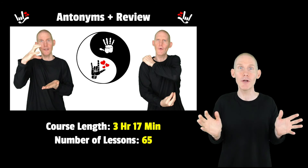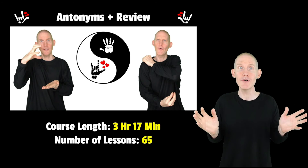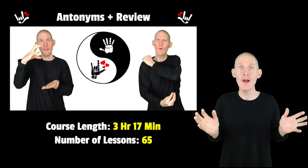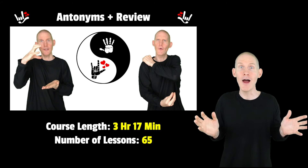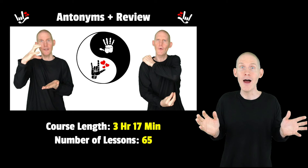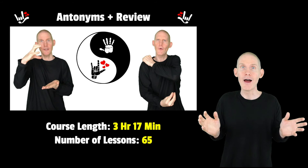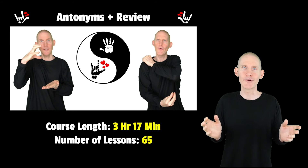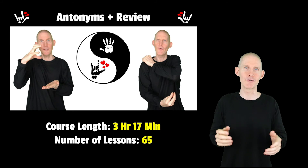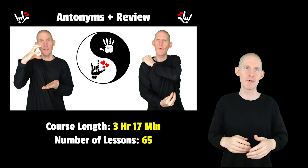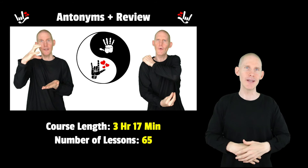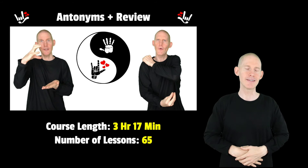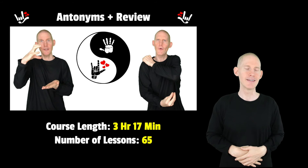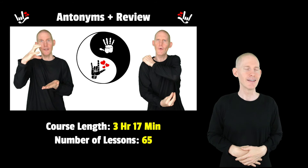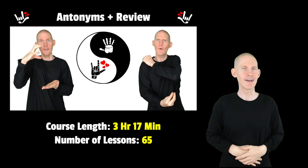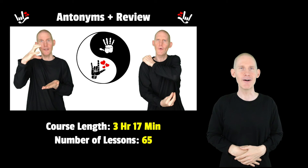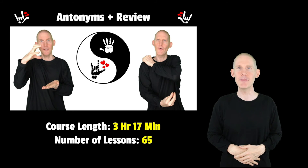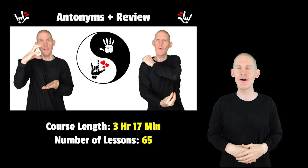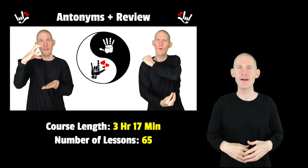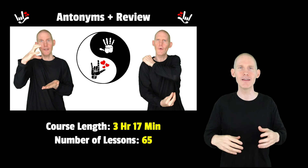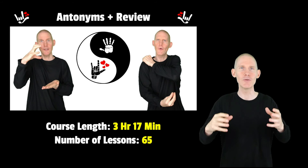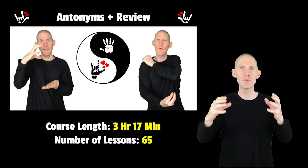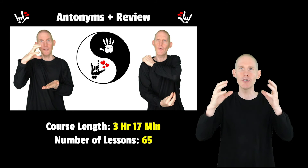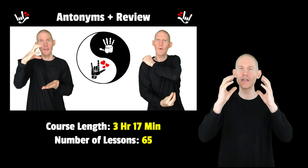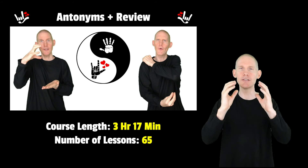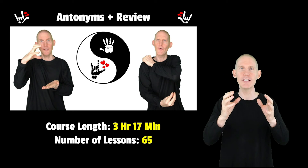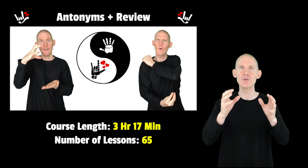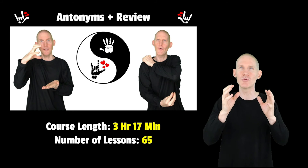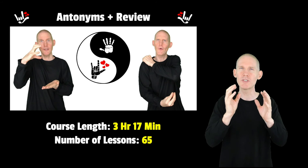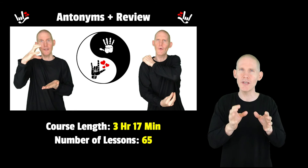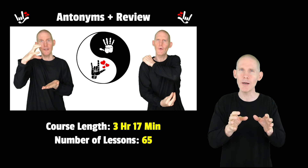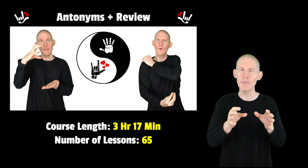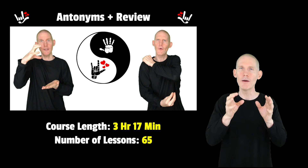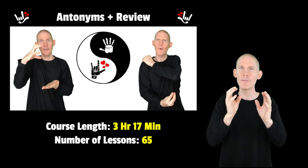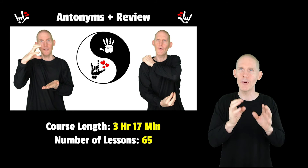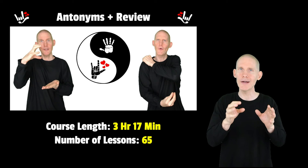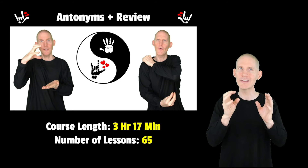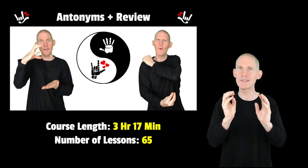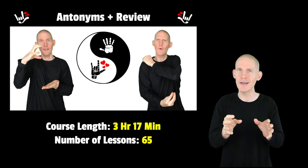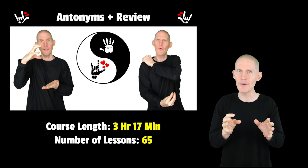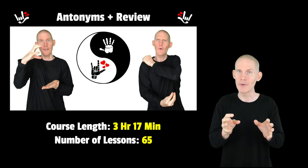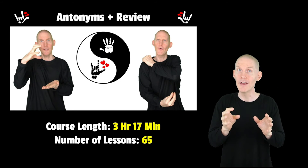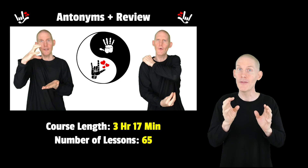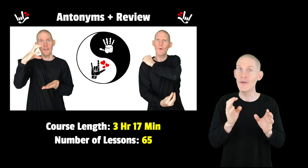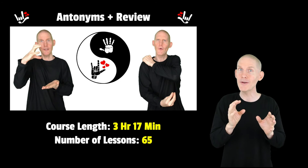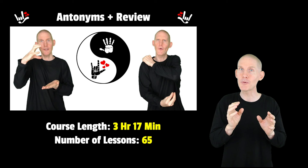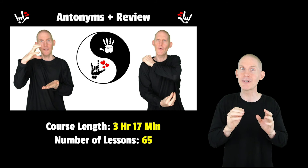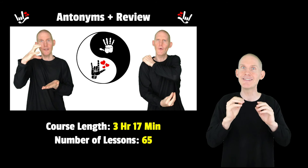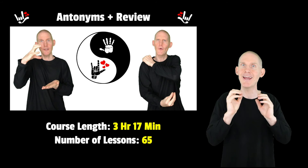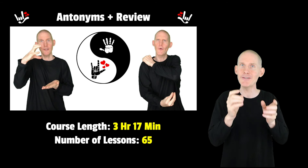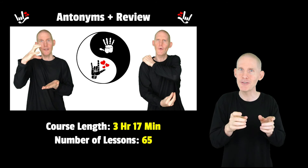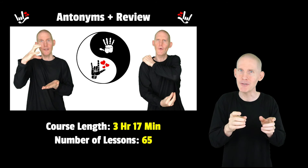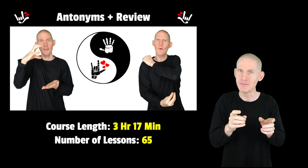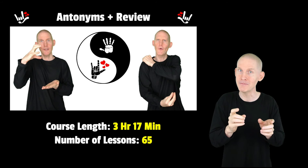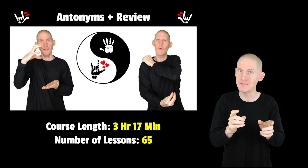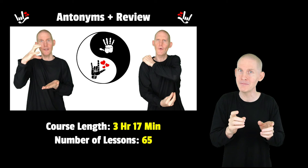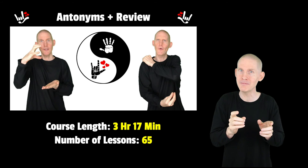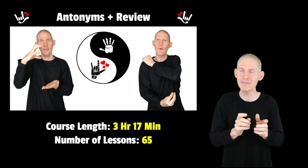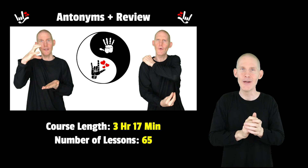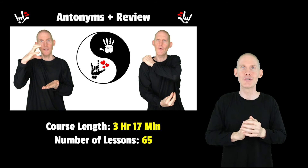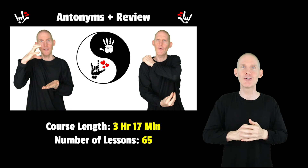whatsoever, great. Come on in. We're going to teach you step by step. Then we're going to test you.